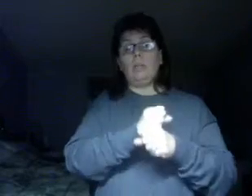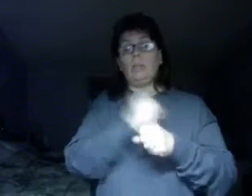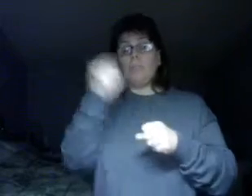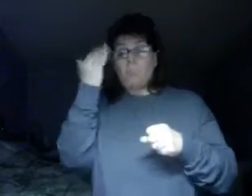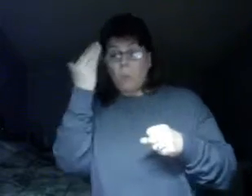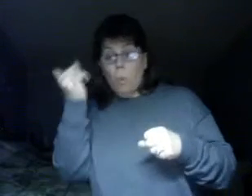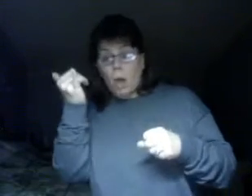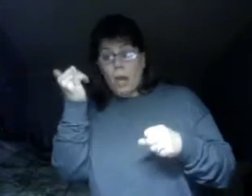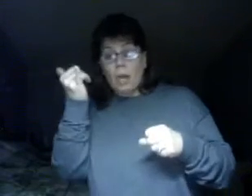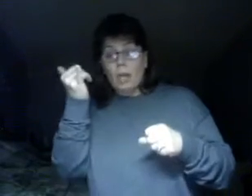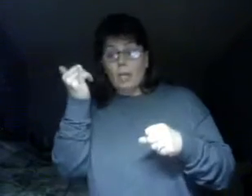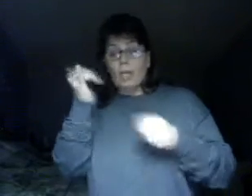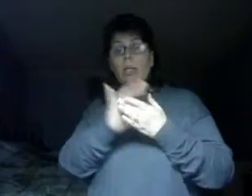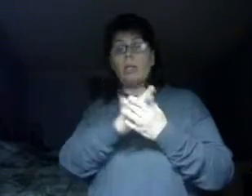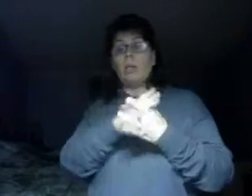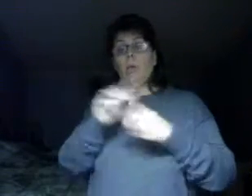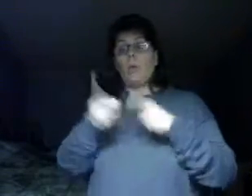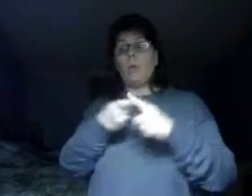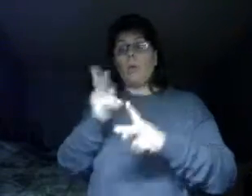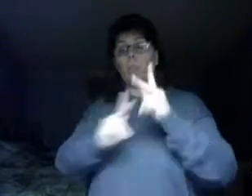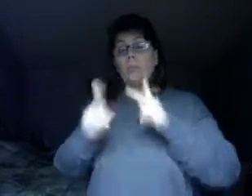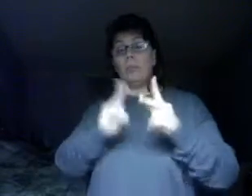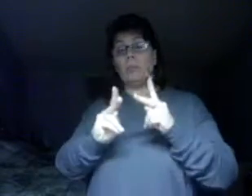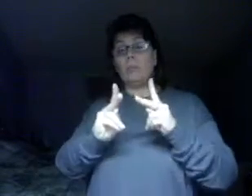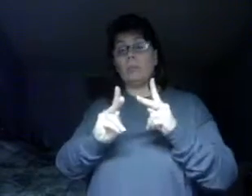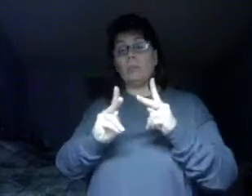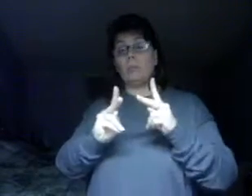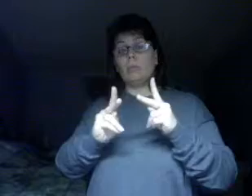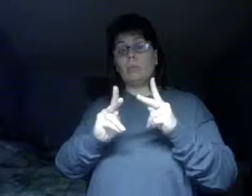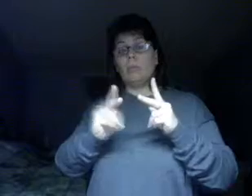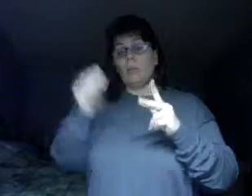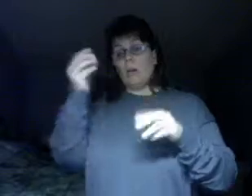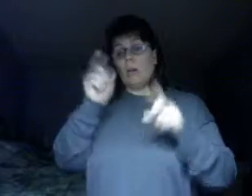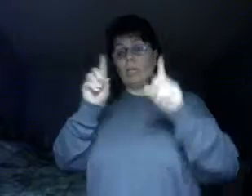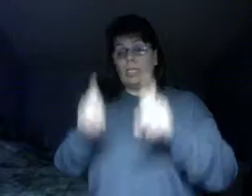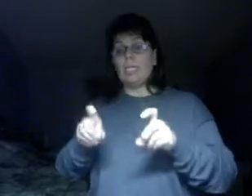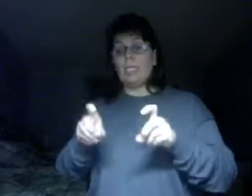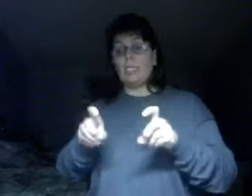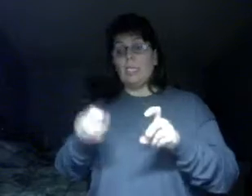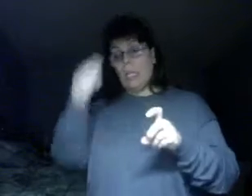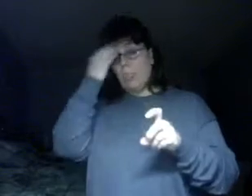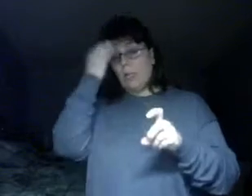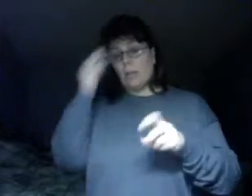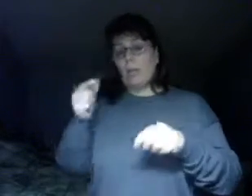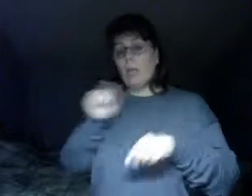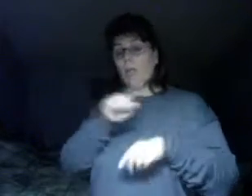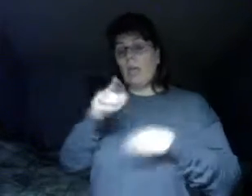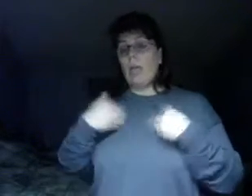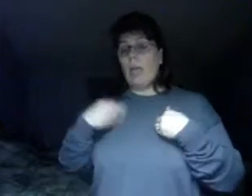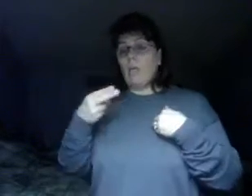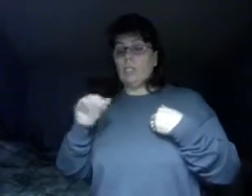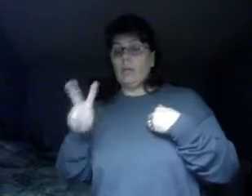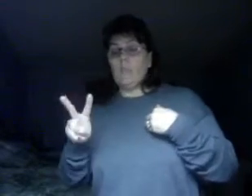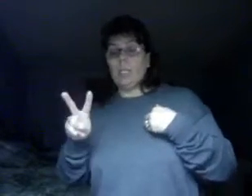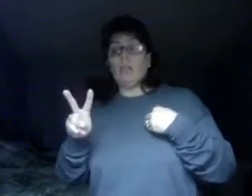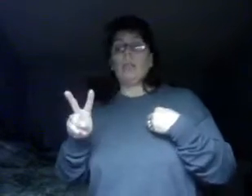many things that people can do in order to keep their immune system strong, such as developing a good diet, getting plenty of rest, plenty